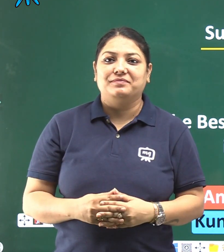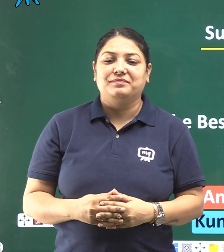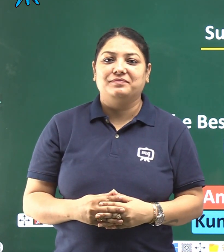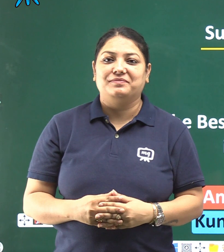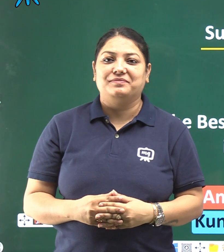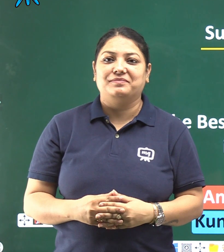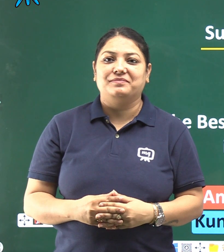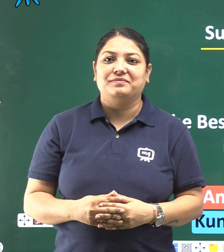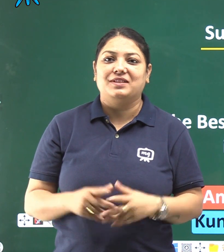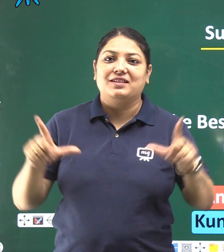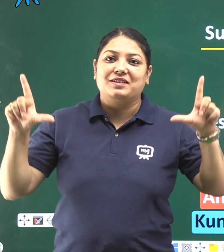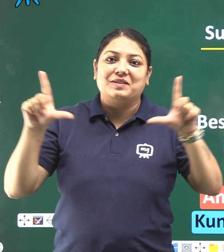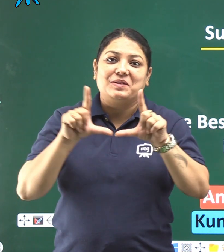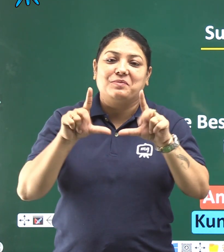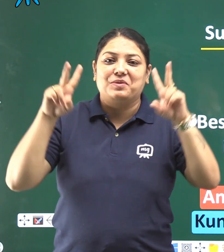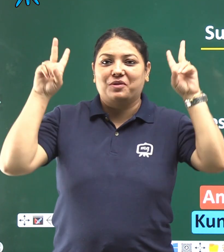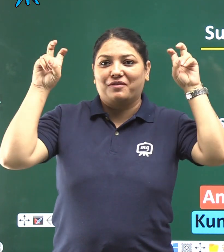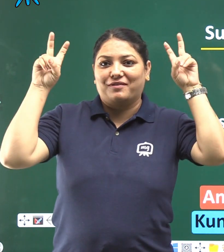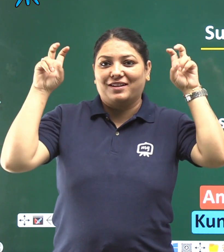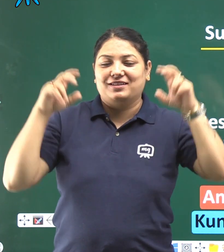the summary of the lesson.